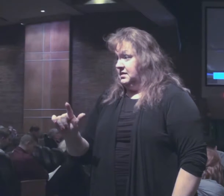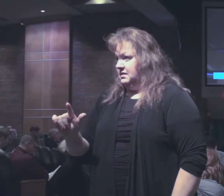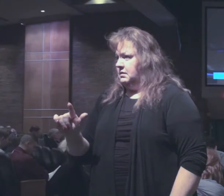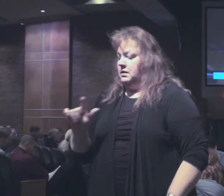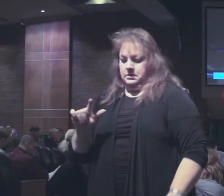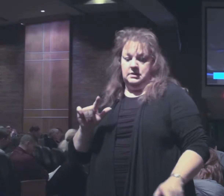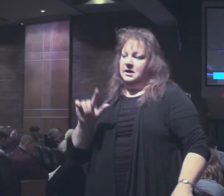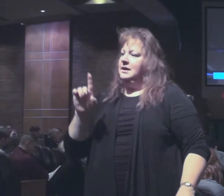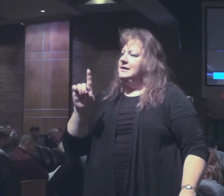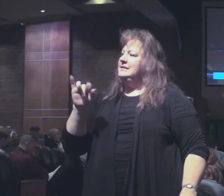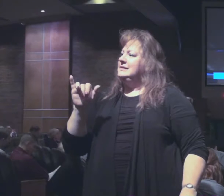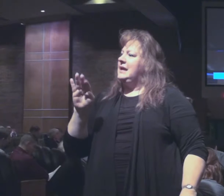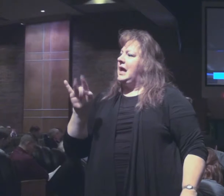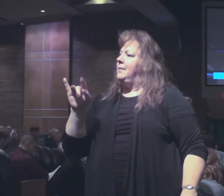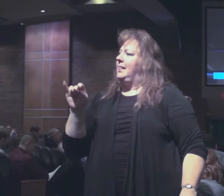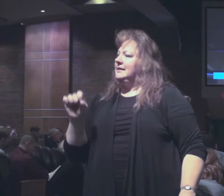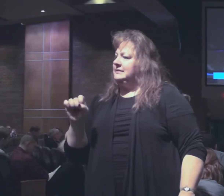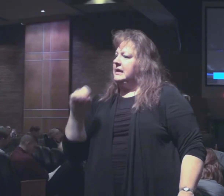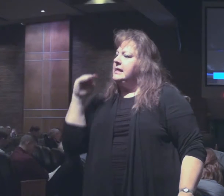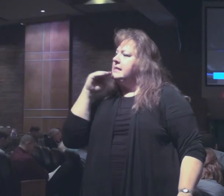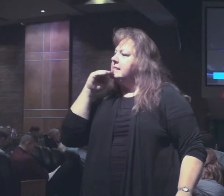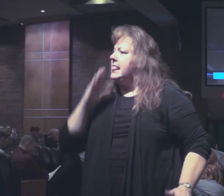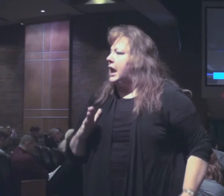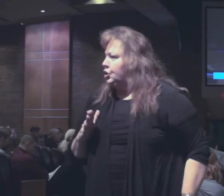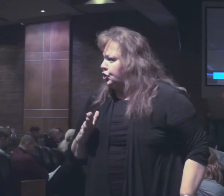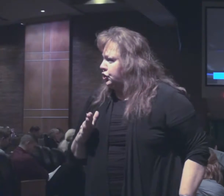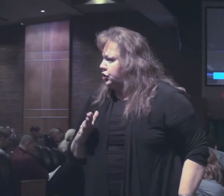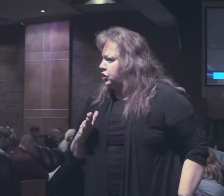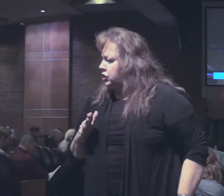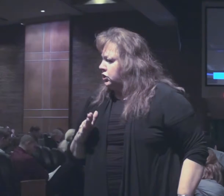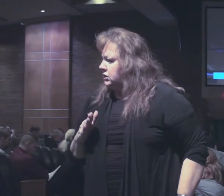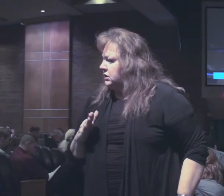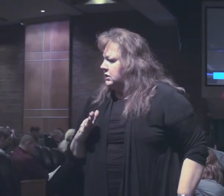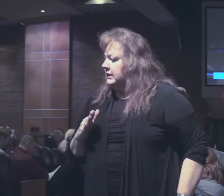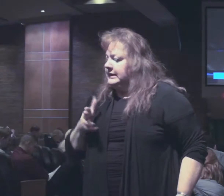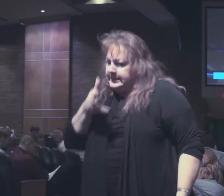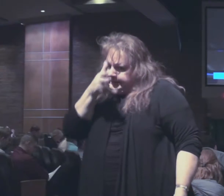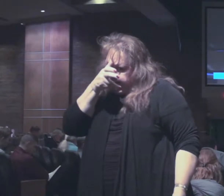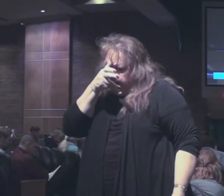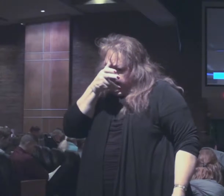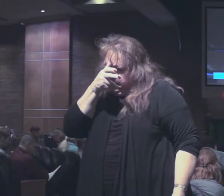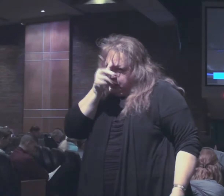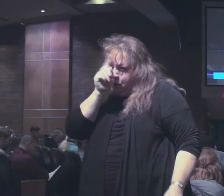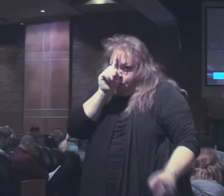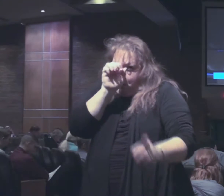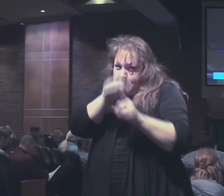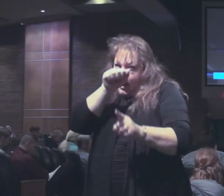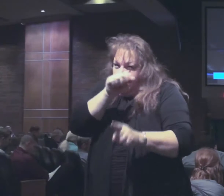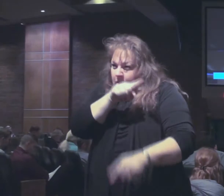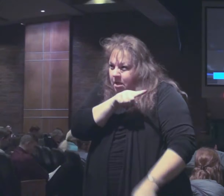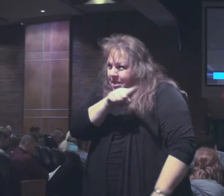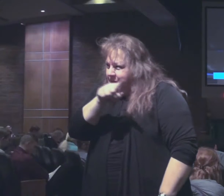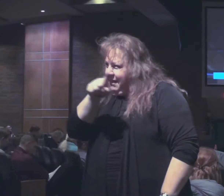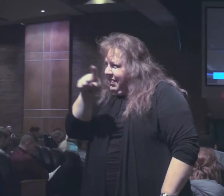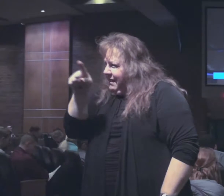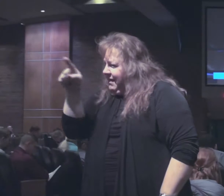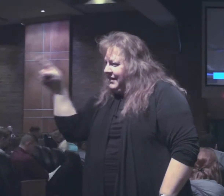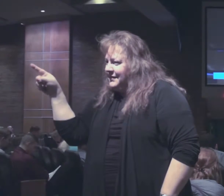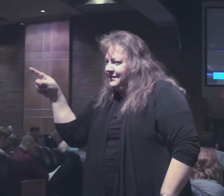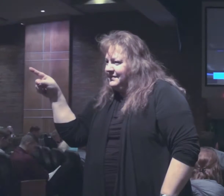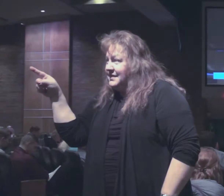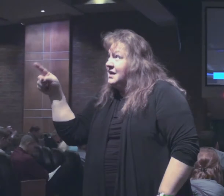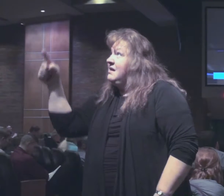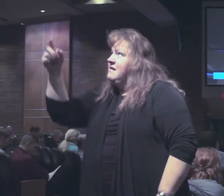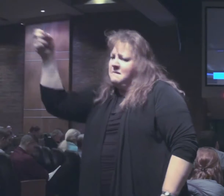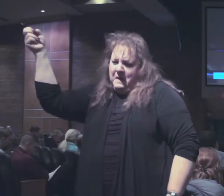That's the Diabolos, the slanderer. And Satan, who deceives the whole world. He was